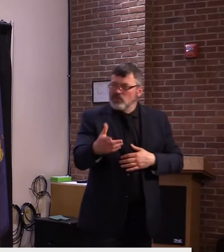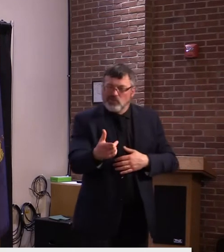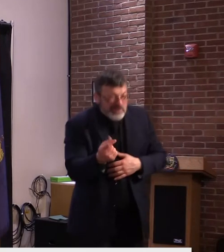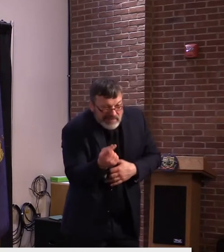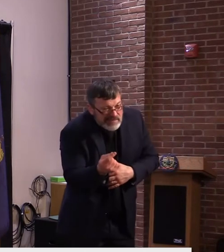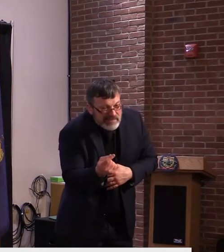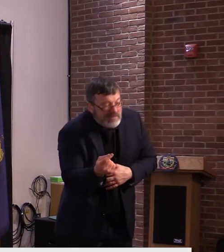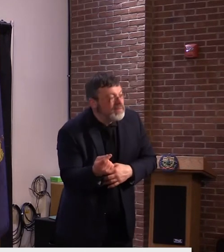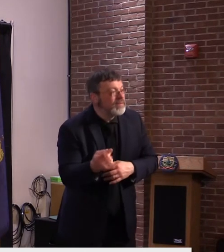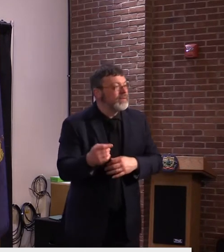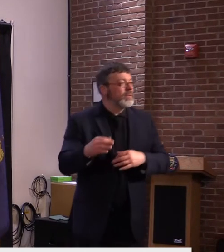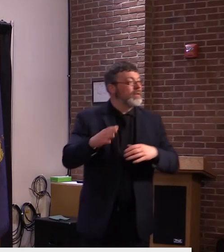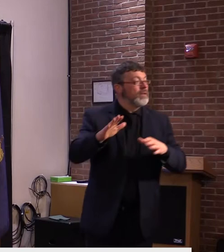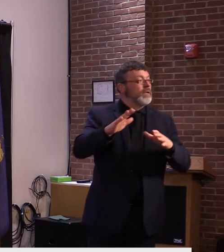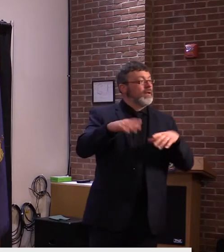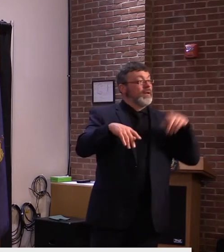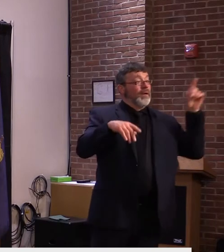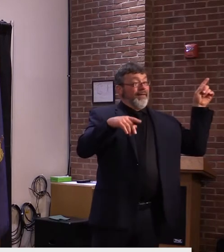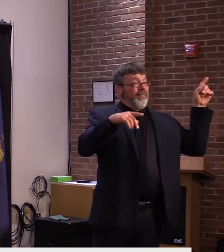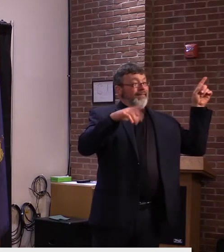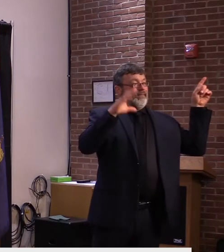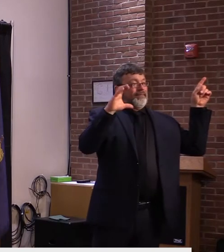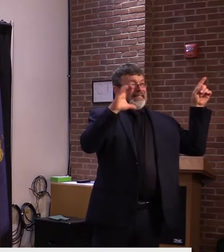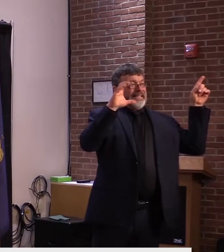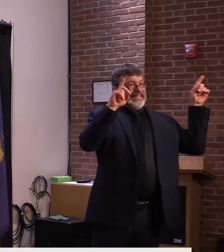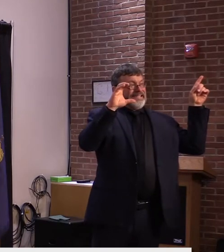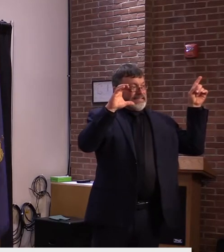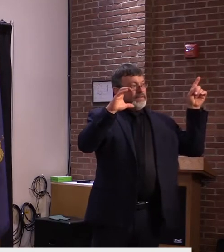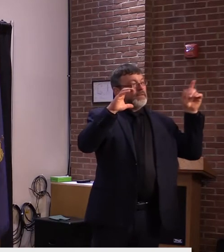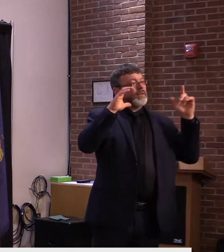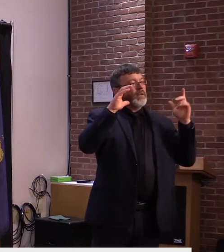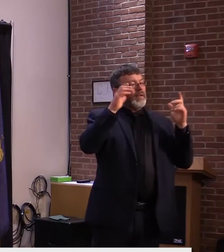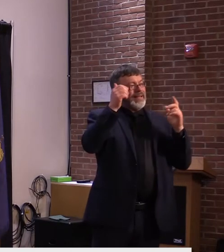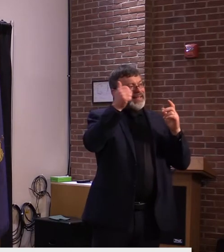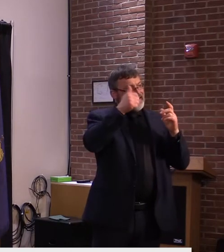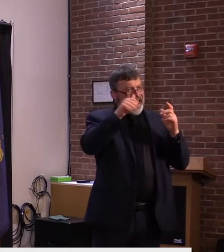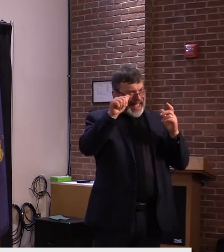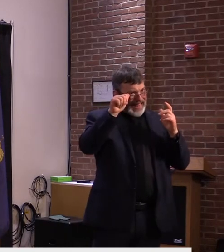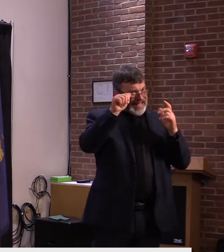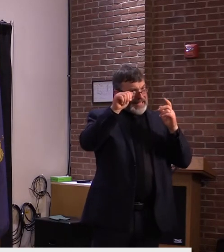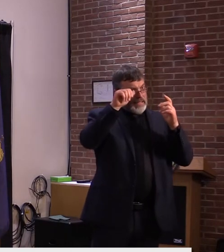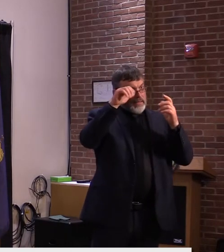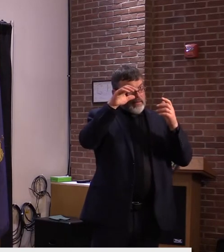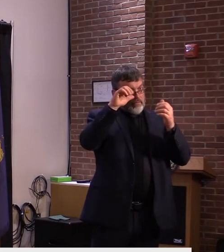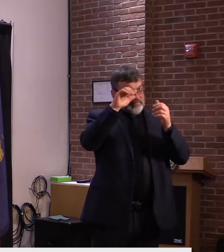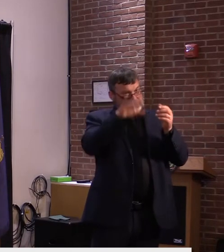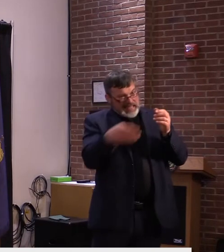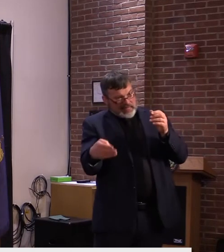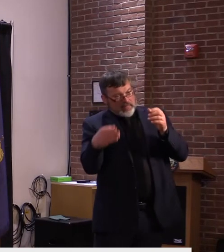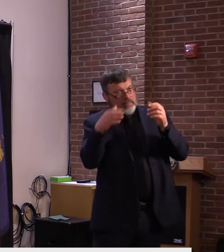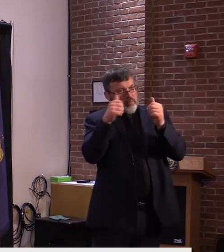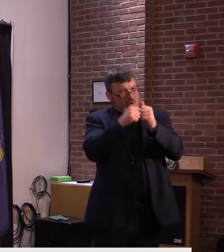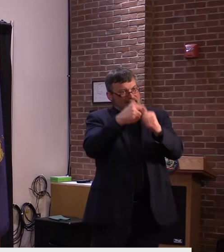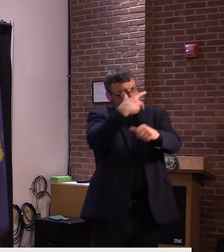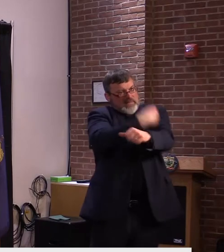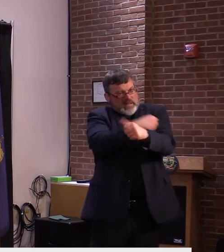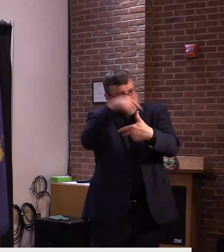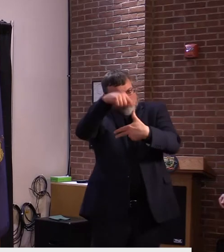vaccine reaction deaths to the Pfizer vaccine, either in Vermont or the U.S.?